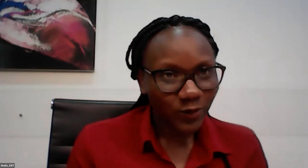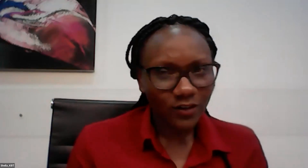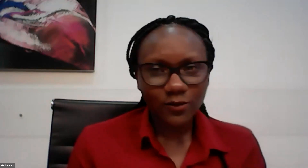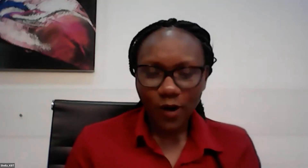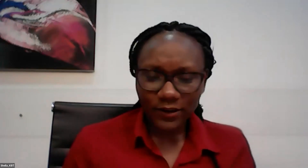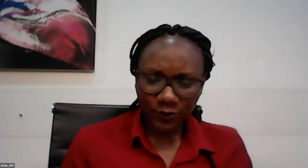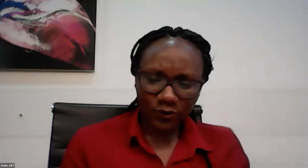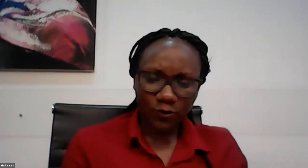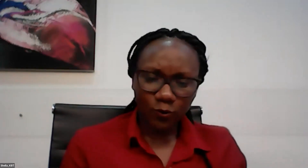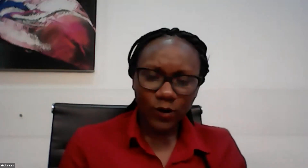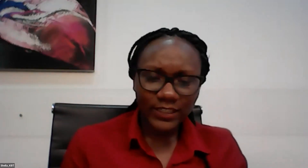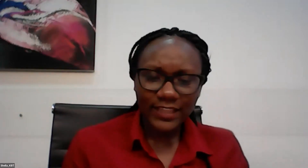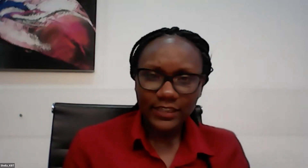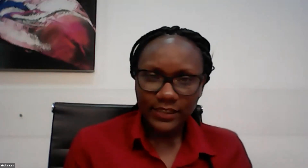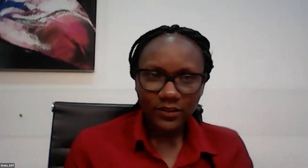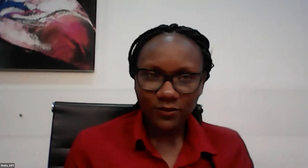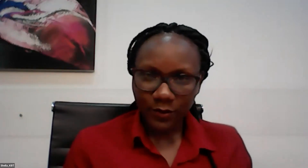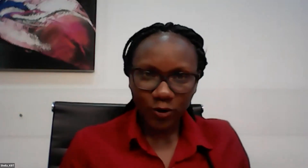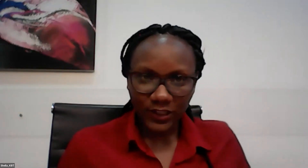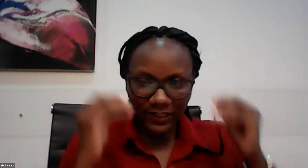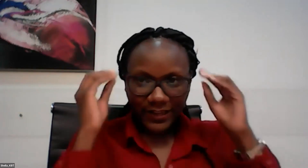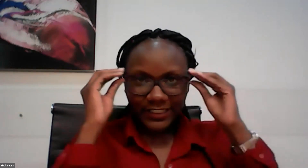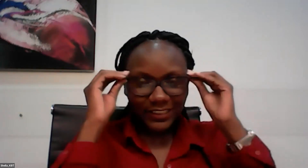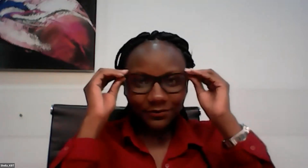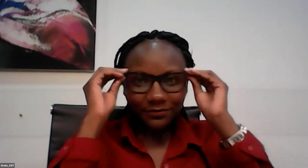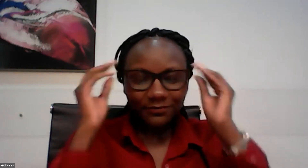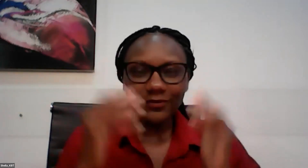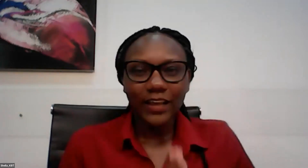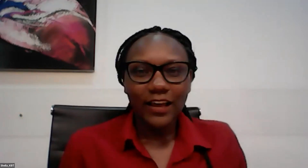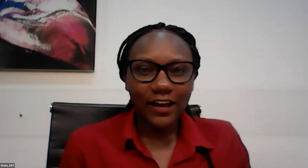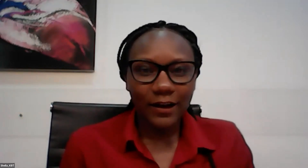this point, we'll also want to know what are the results of the poll, right?